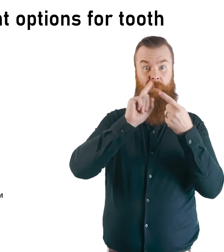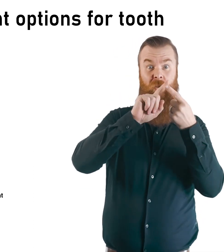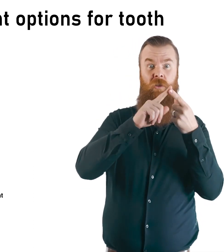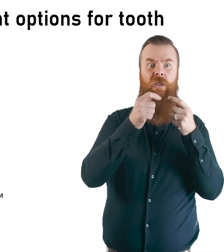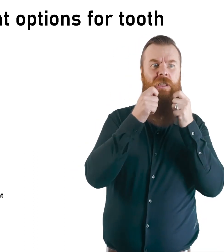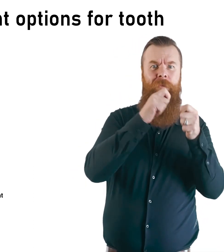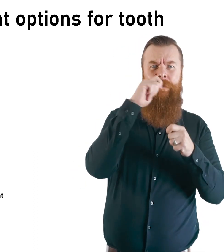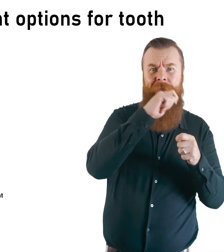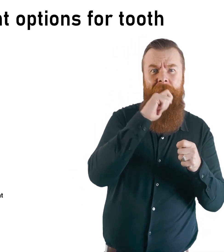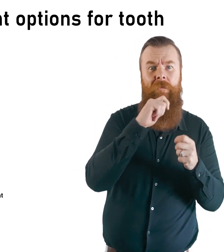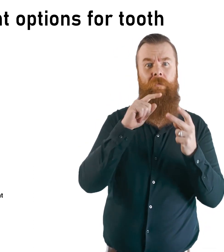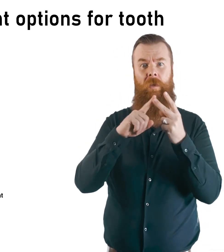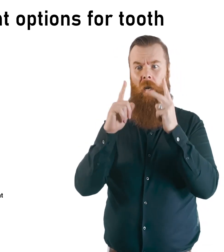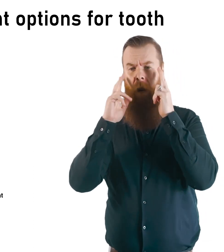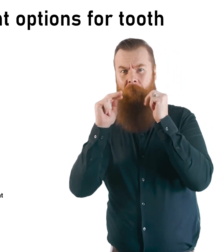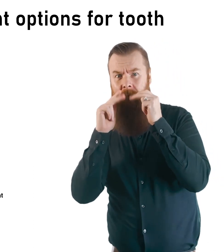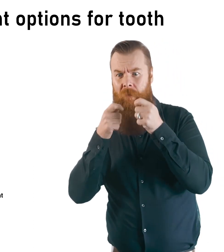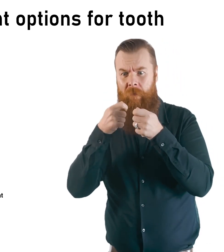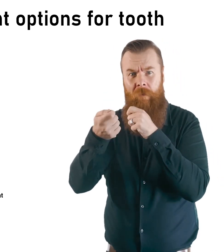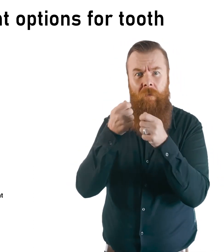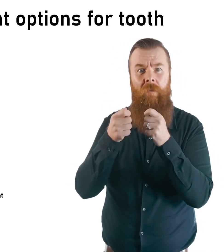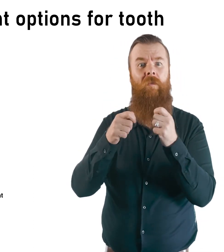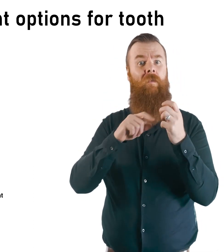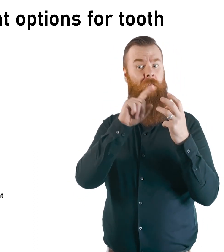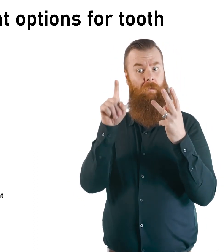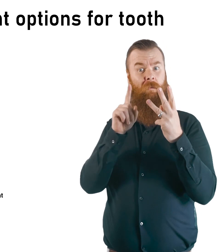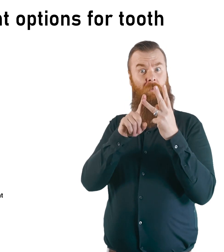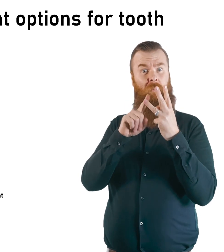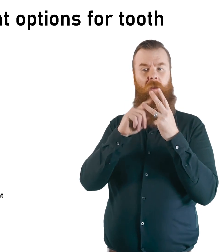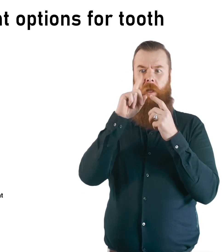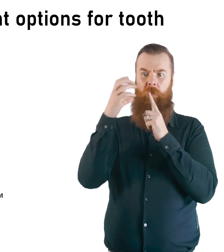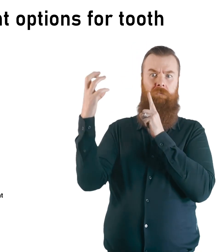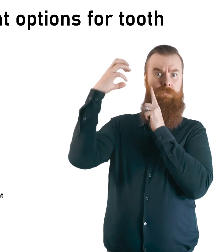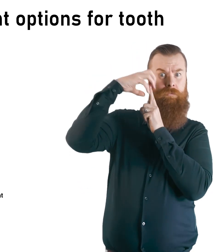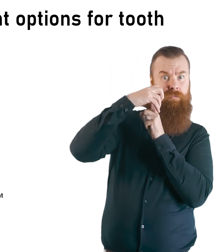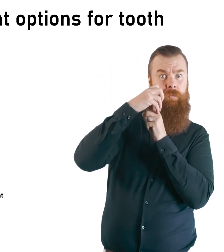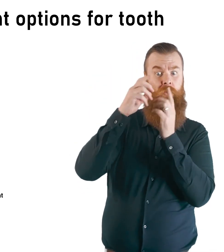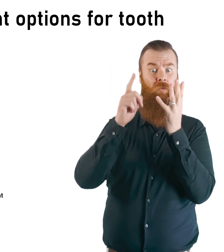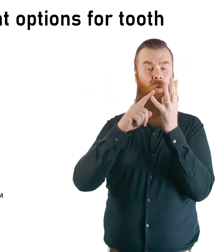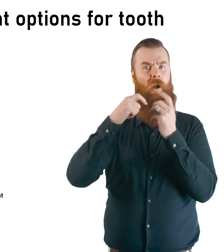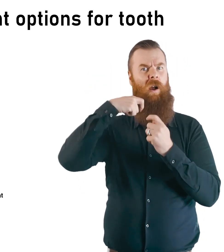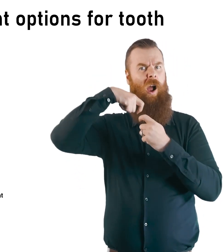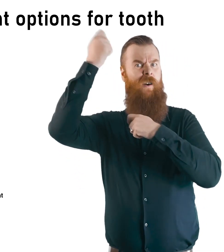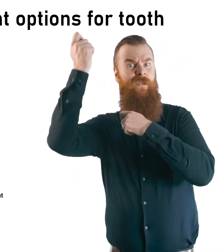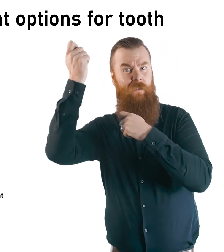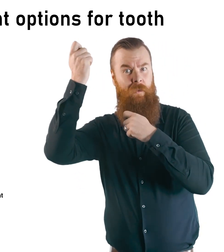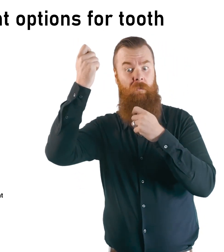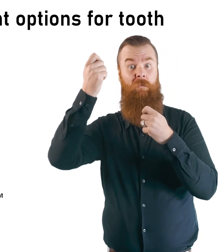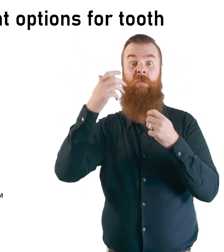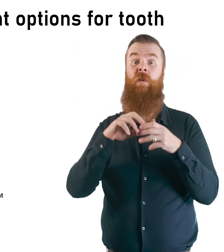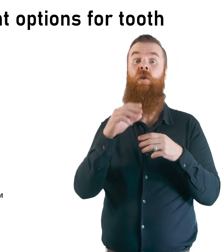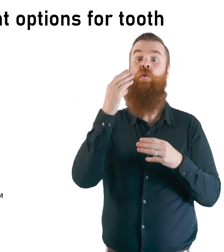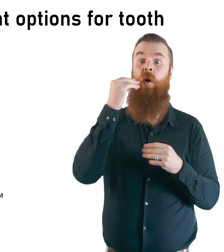Early tooth decay can be stopped when it is a white spot. This is often done using fluoride.